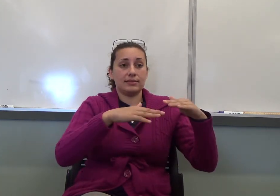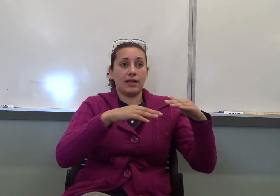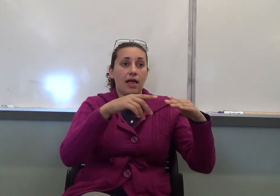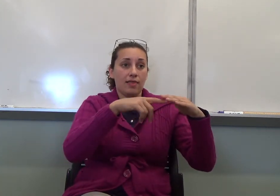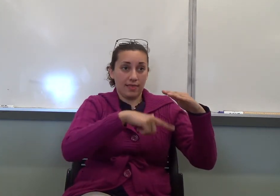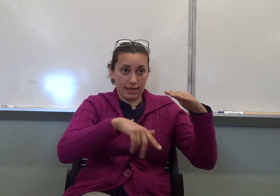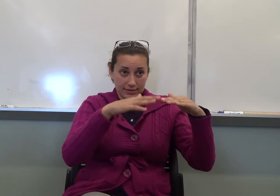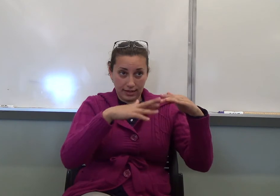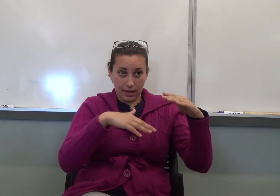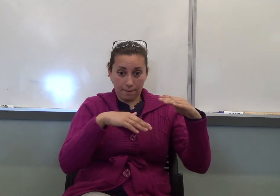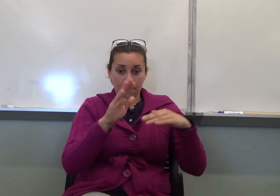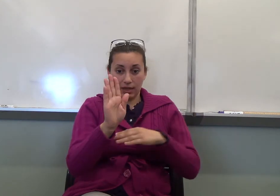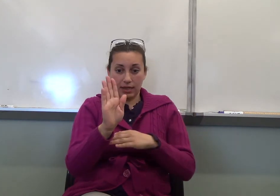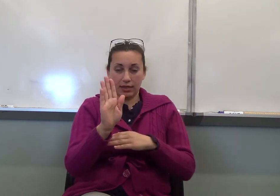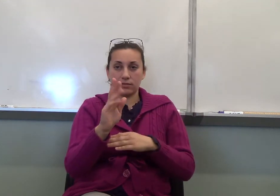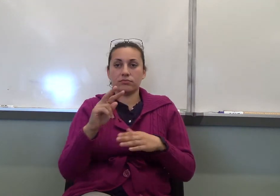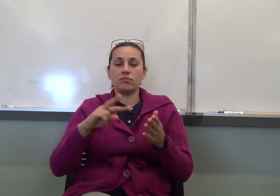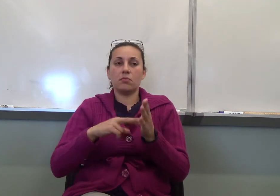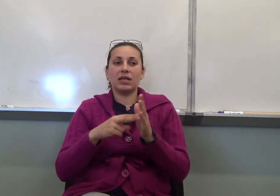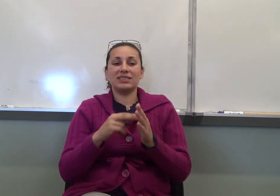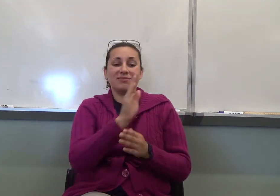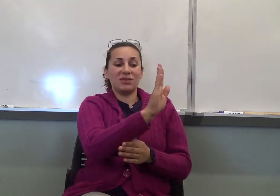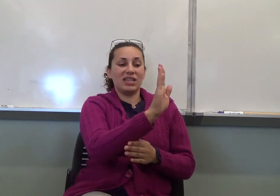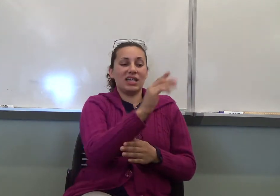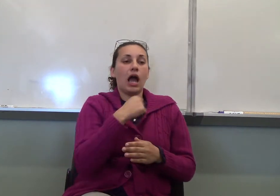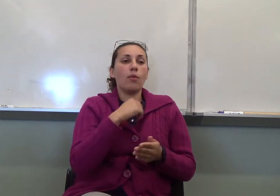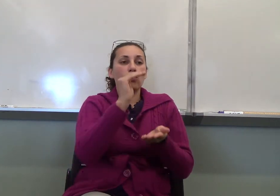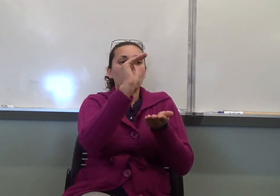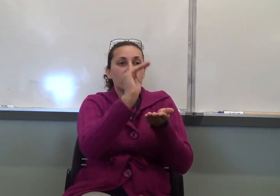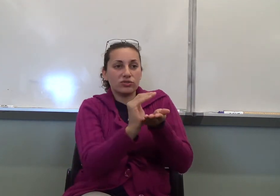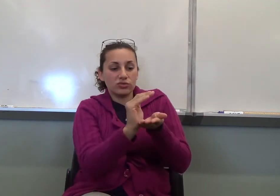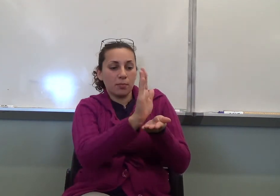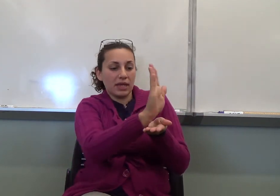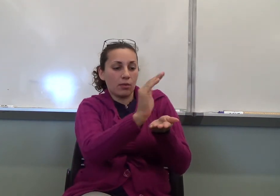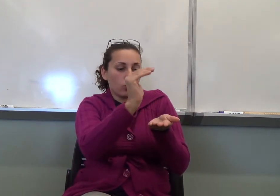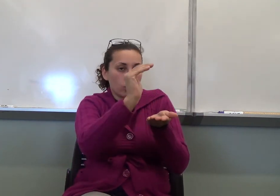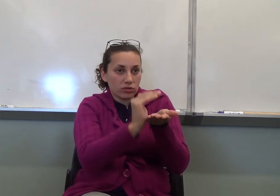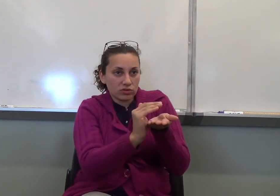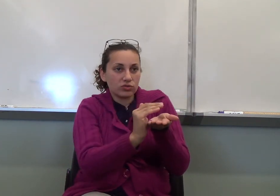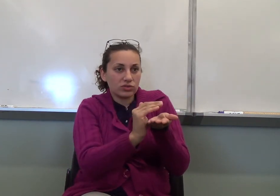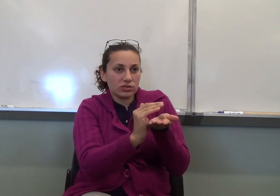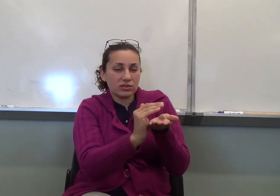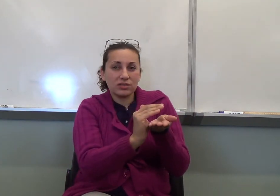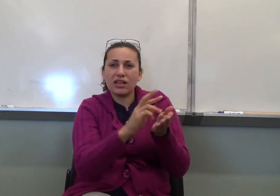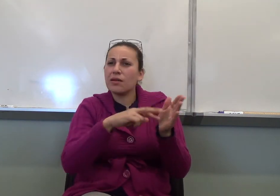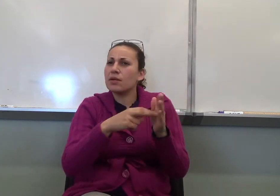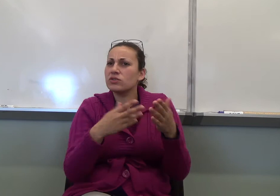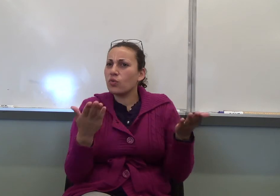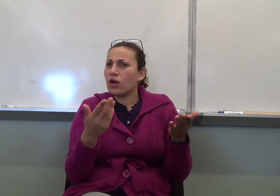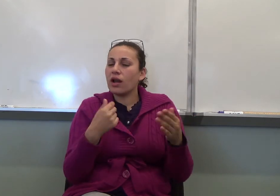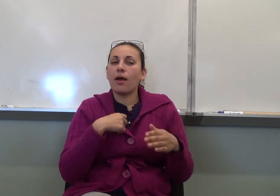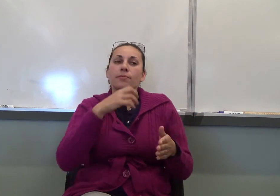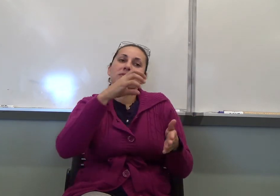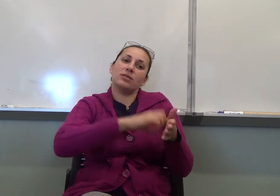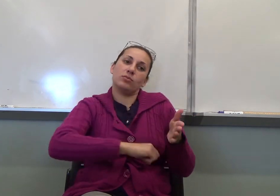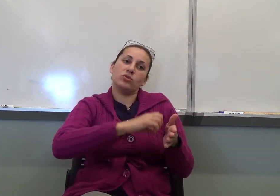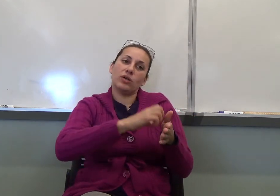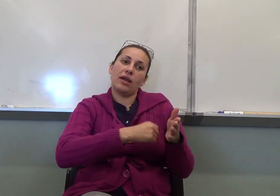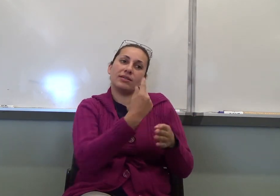reducing B by a certain amount, which means I'm taking something away from it. And if you can remember that much, then you can write this down